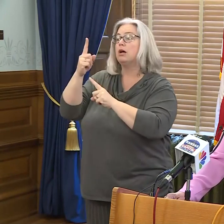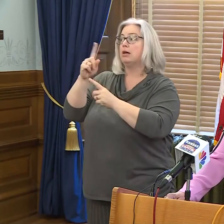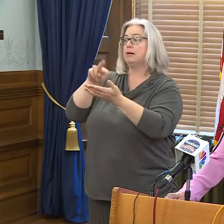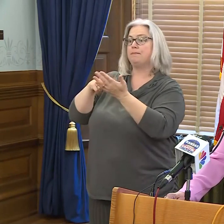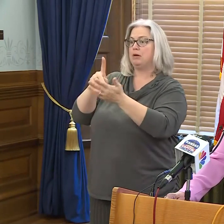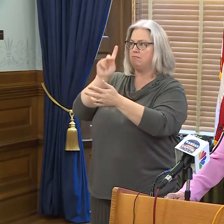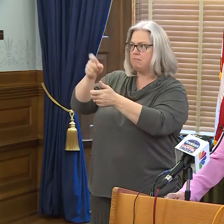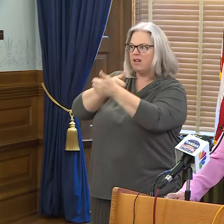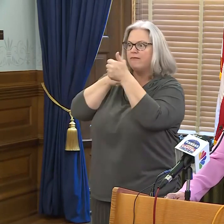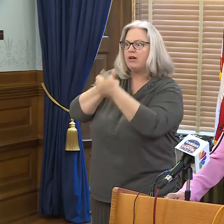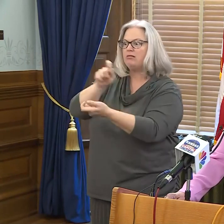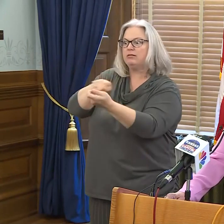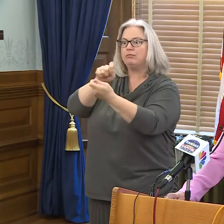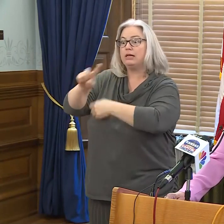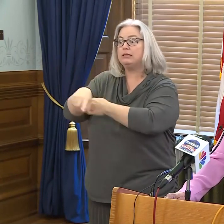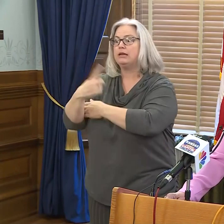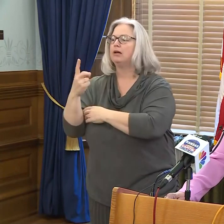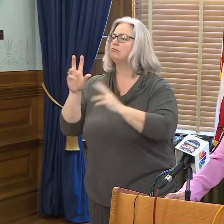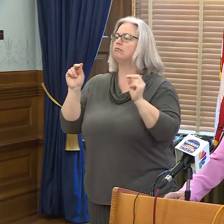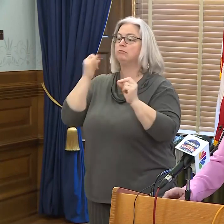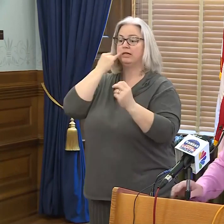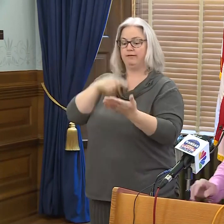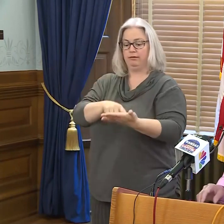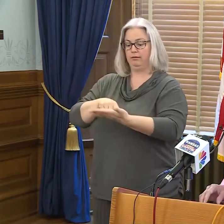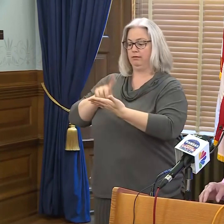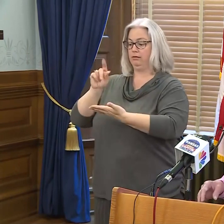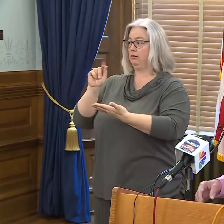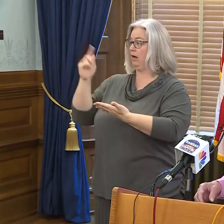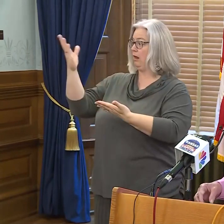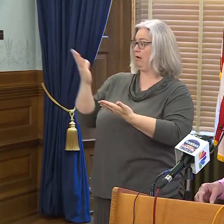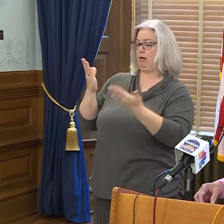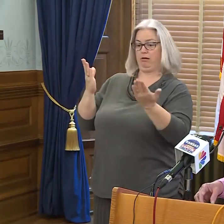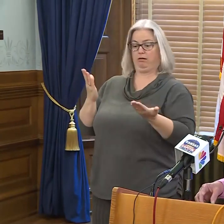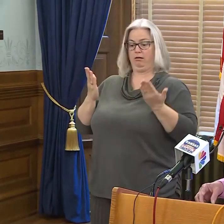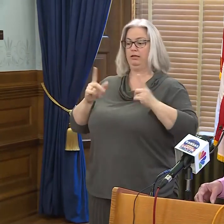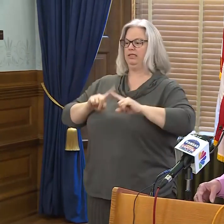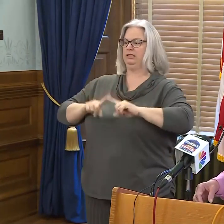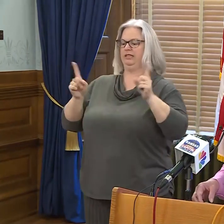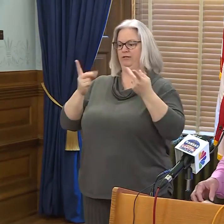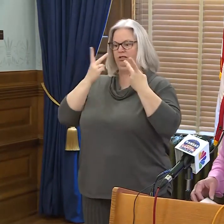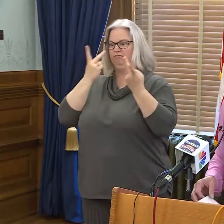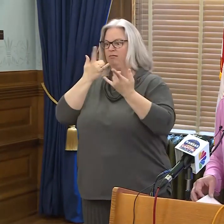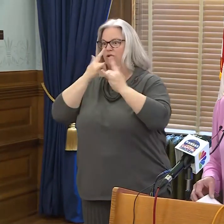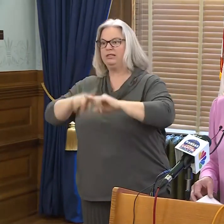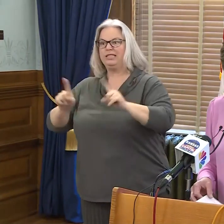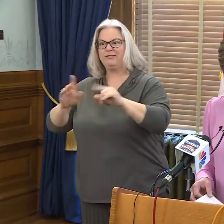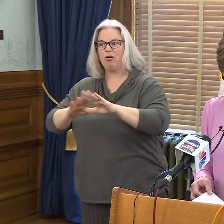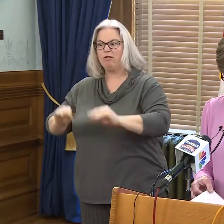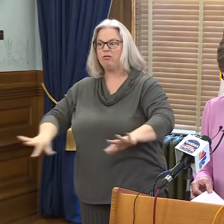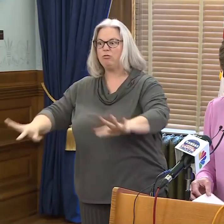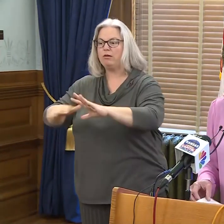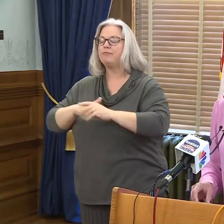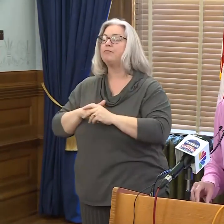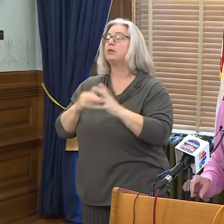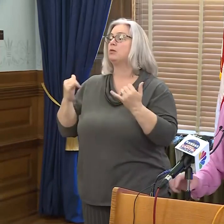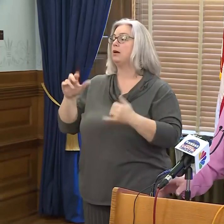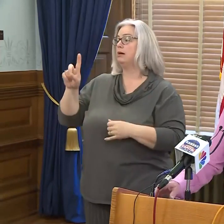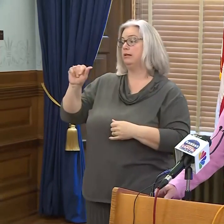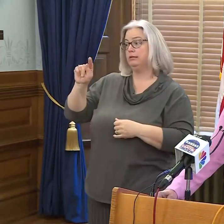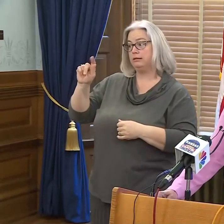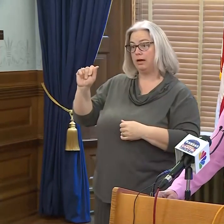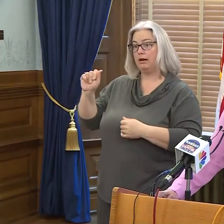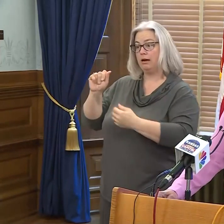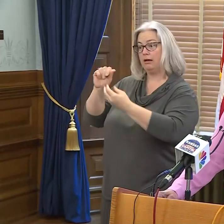be bound to them if the data reflect a different view on the ground. Right now, the data